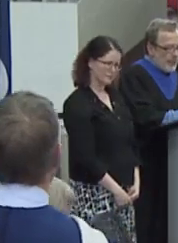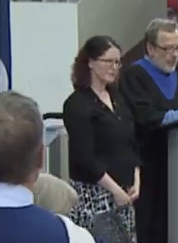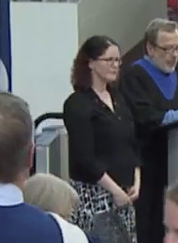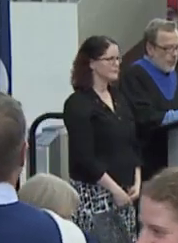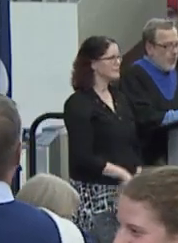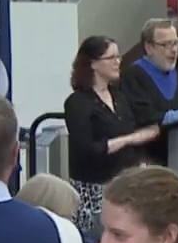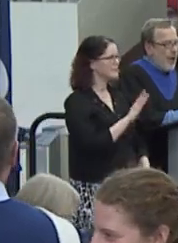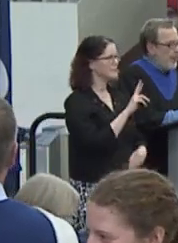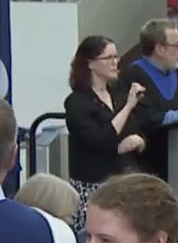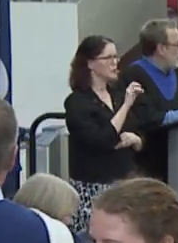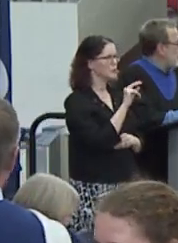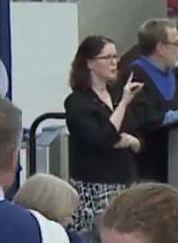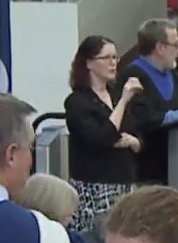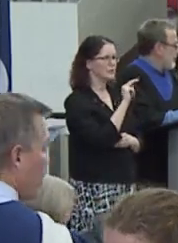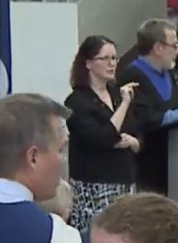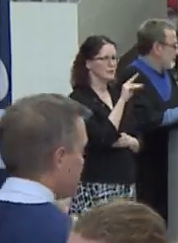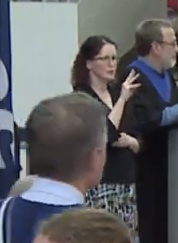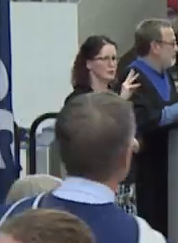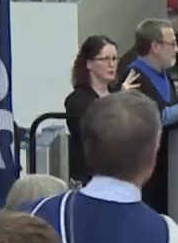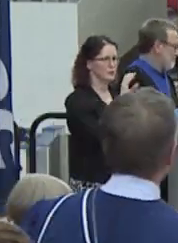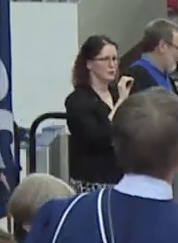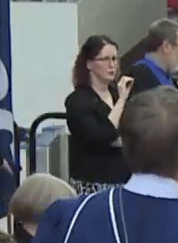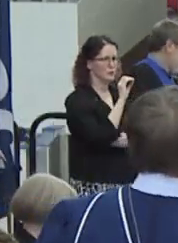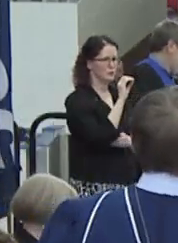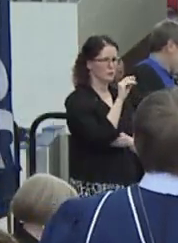Brendan Wanderer with honors.